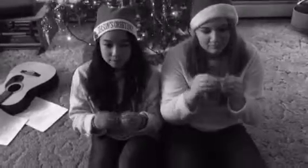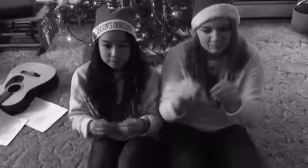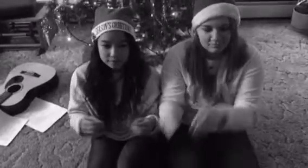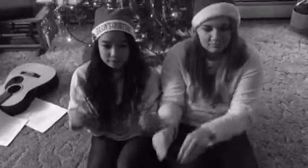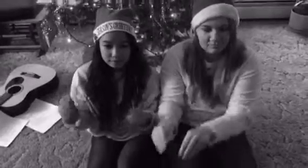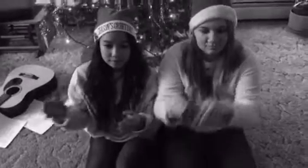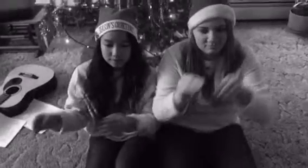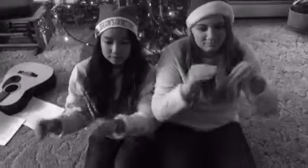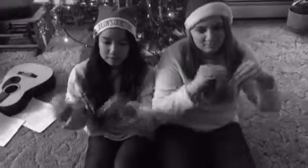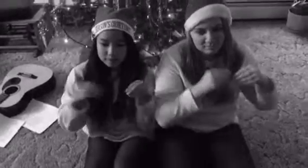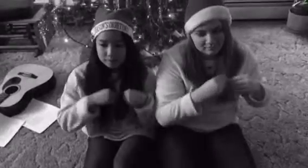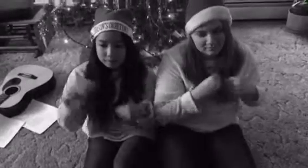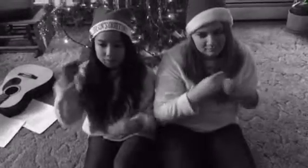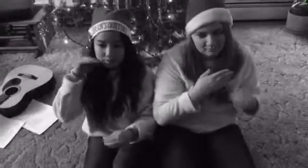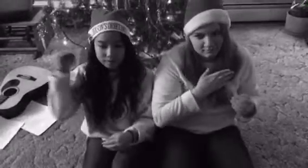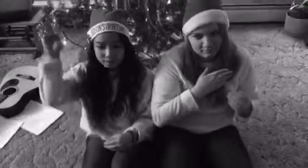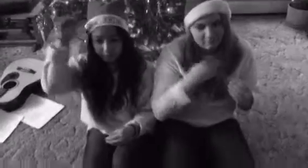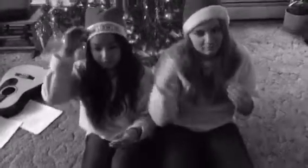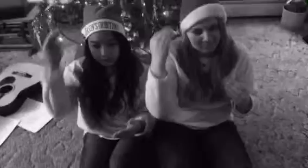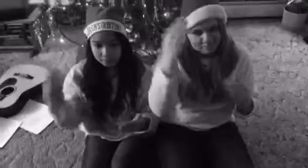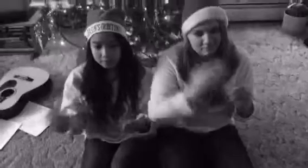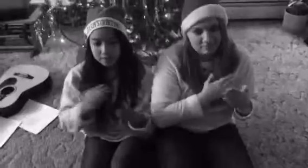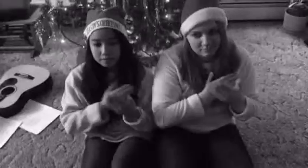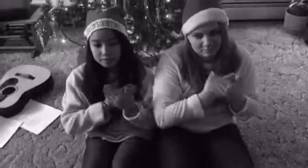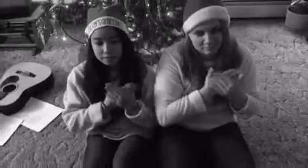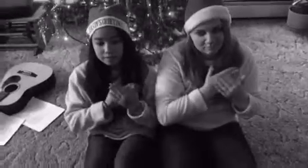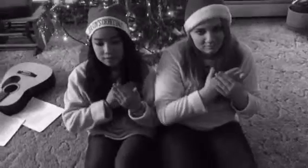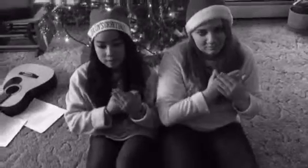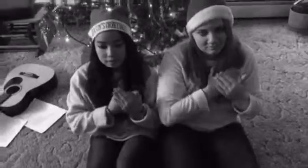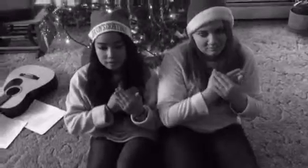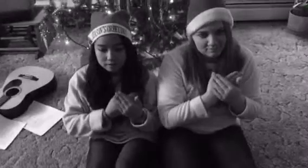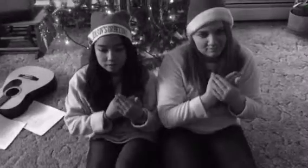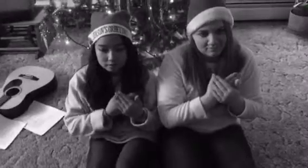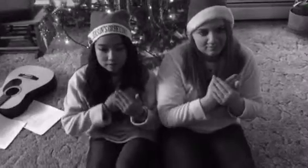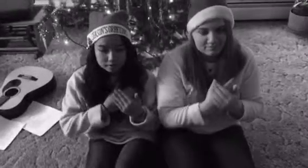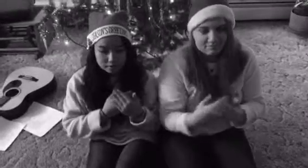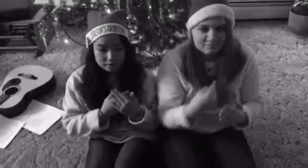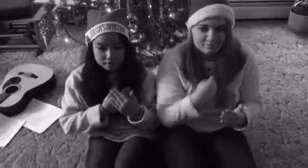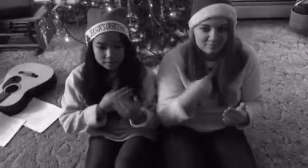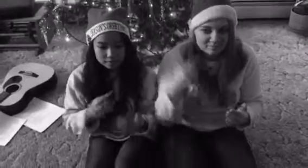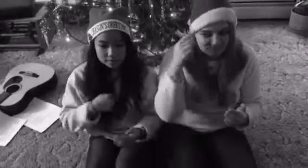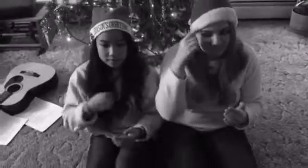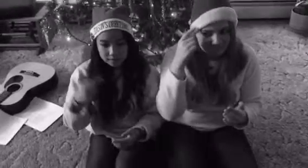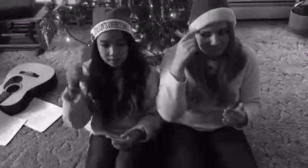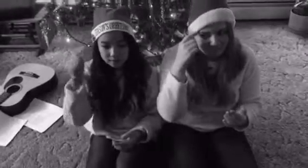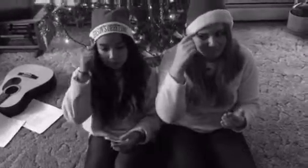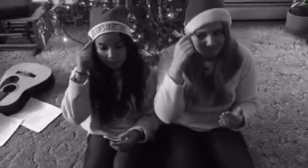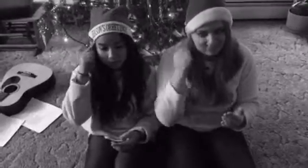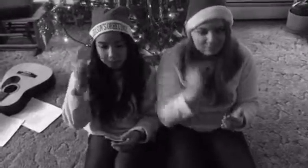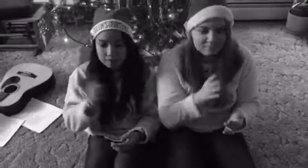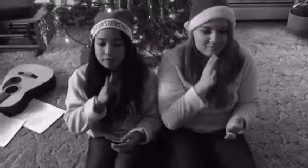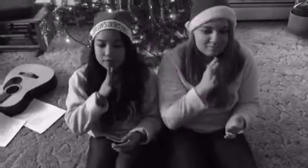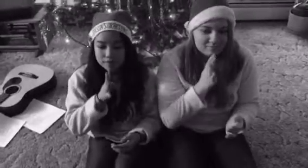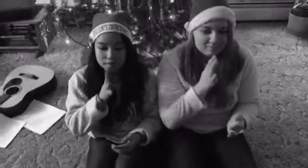Place your head on my beating heart Thinking out loud